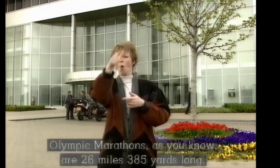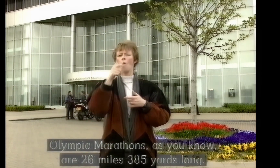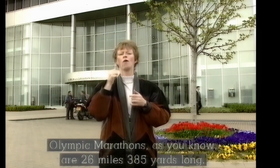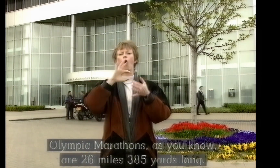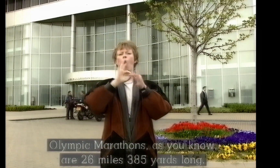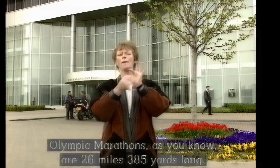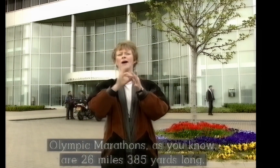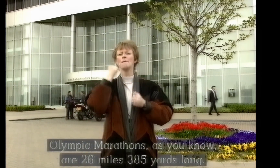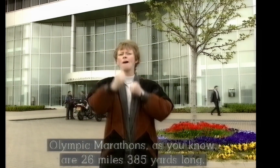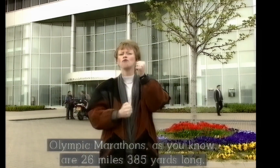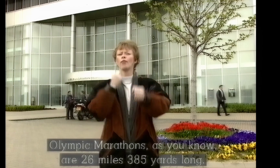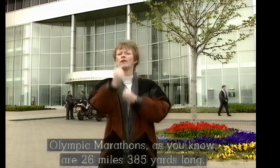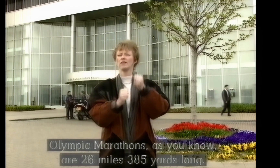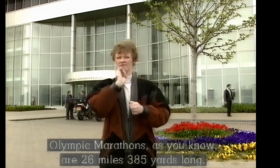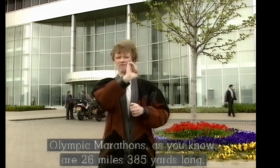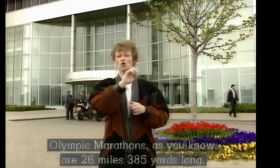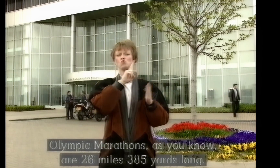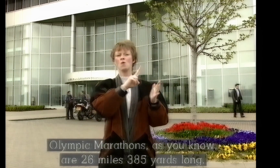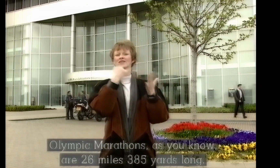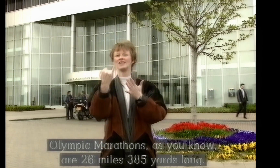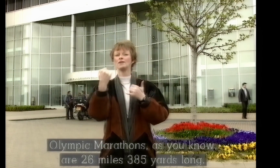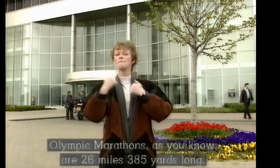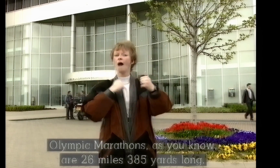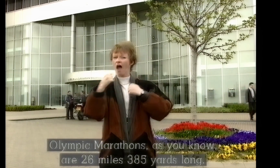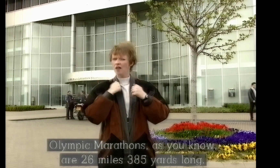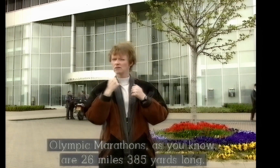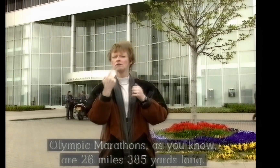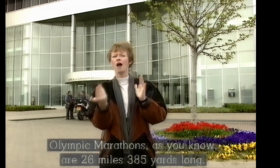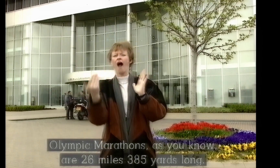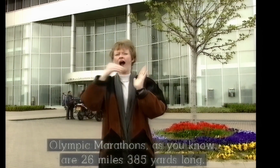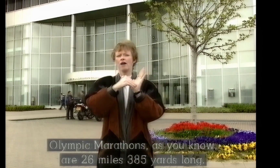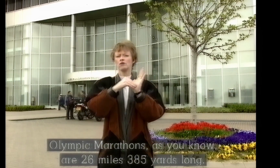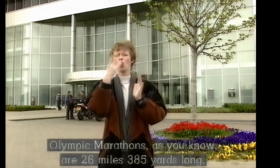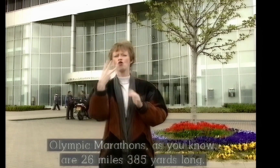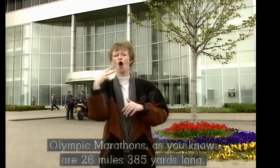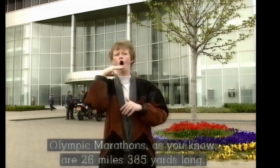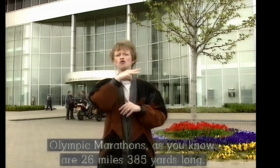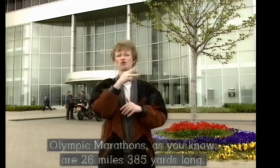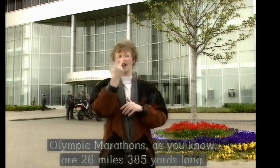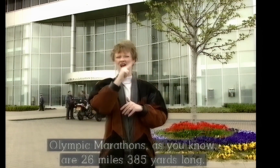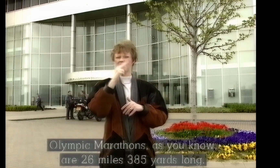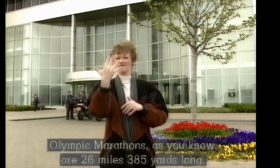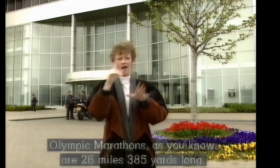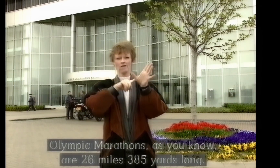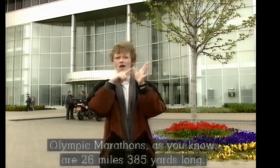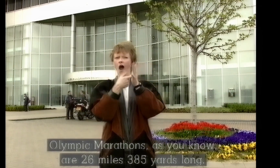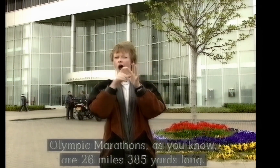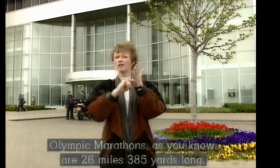Olympic marathons, as you all know, are 26 miles and 385 yards long. Why